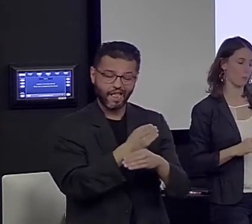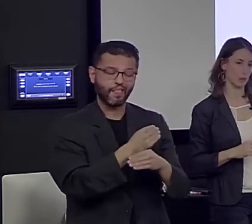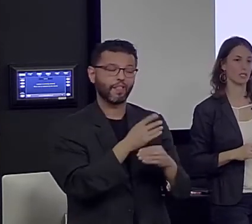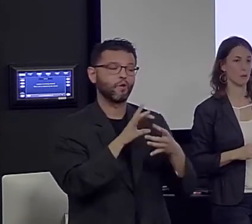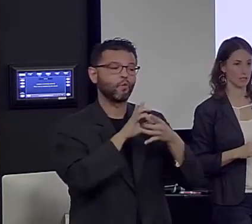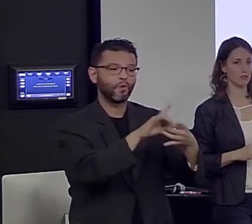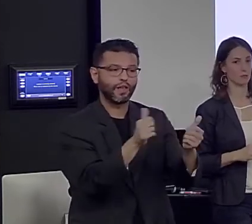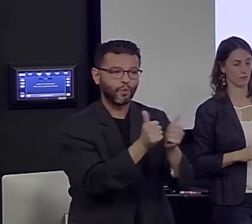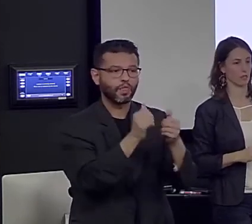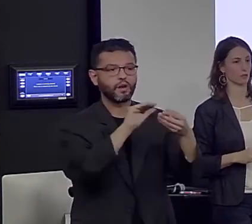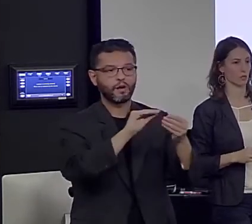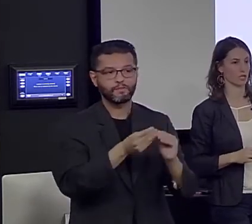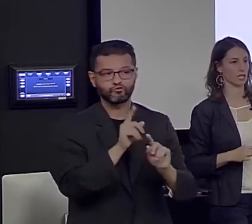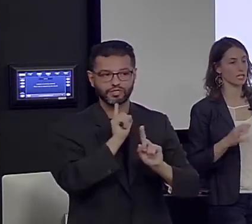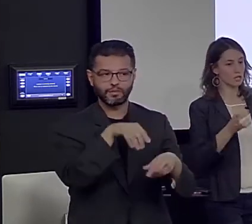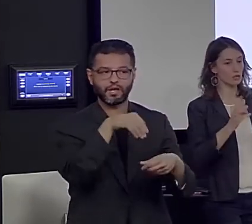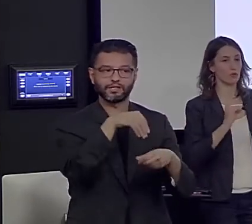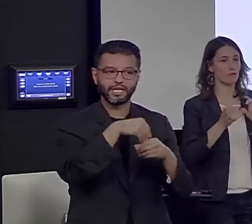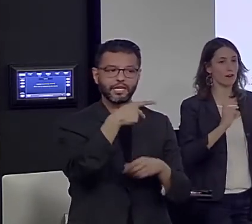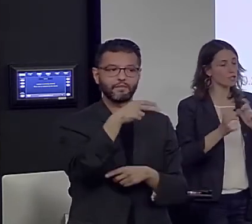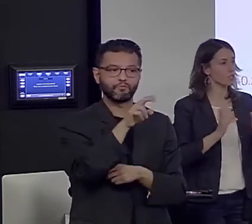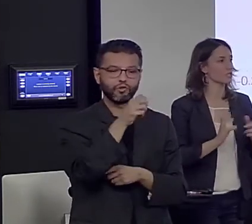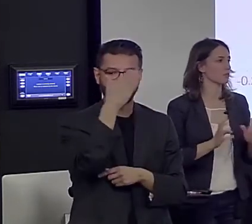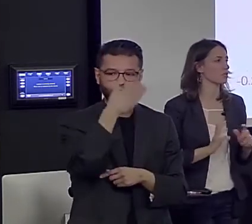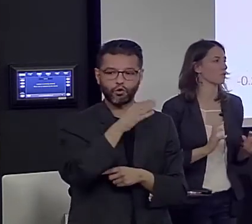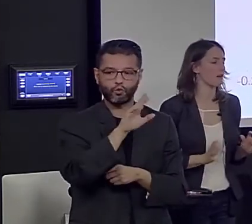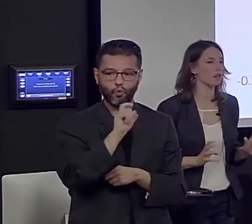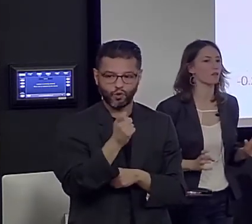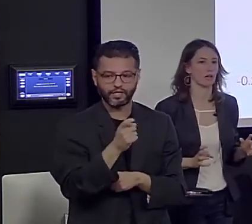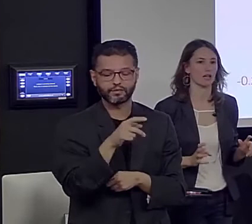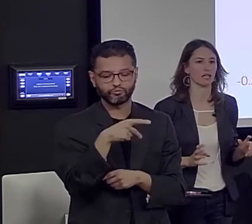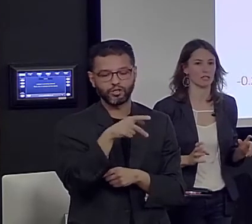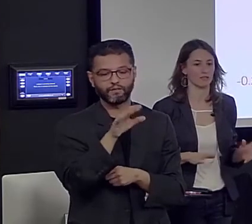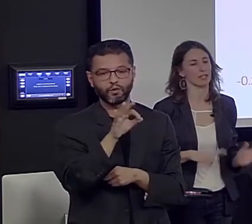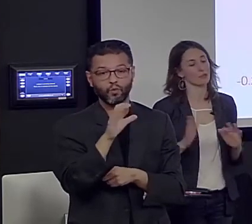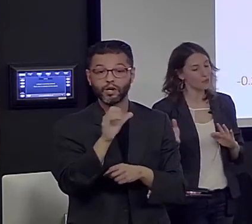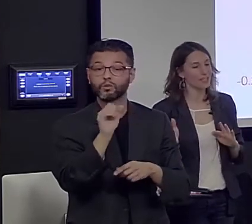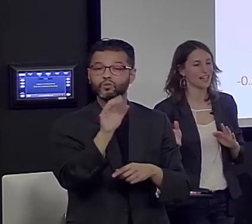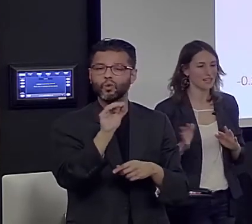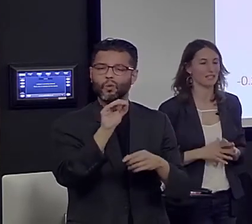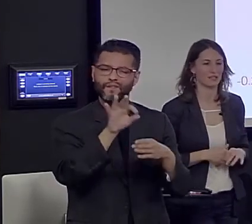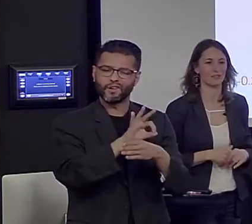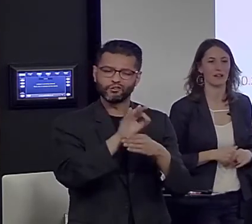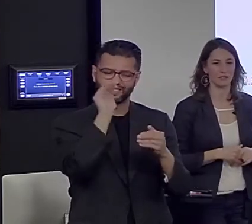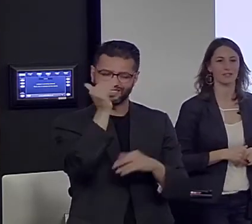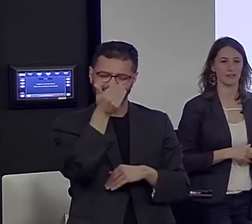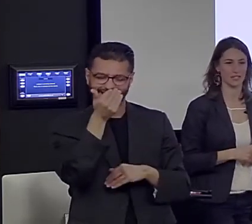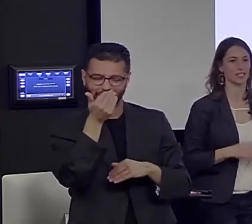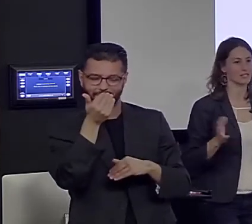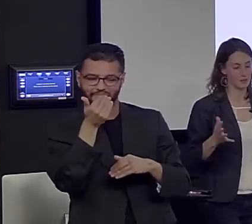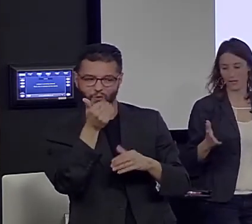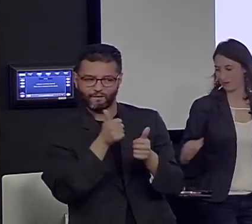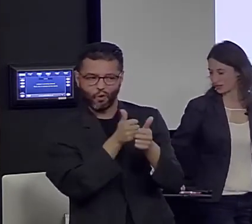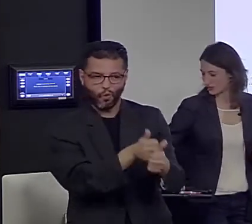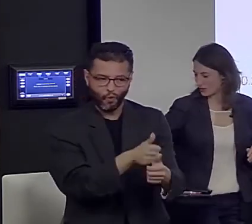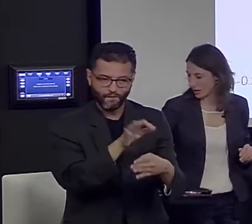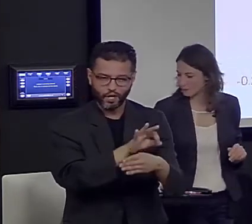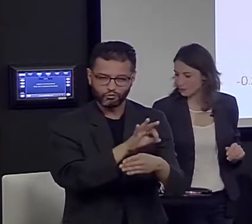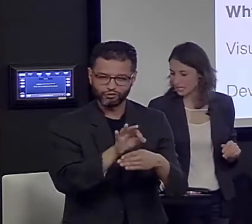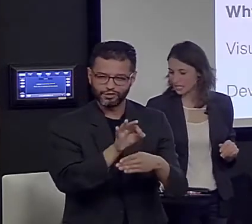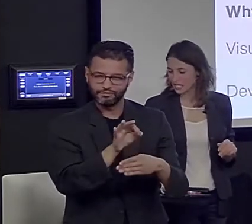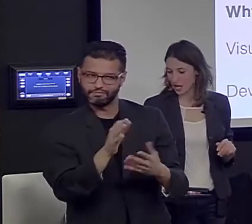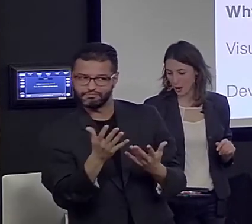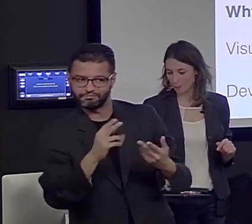with number responsive prefrontal cortex. So the function seems to follow the connectivity, or the connectivity follows the function, so that we don't know